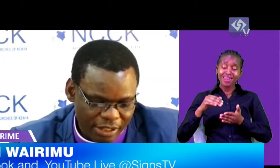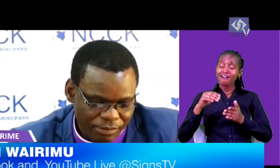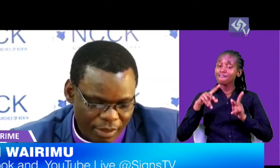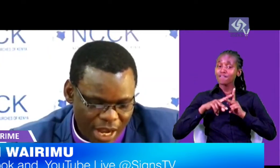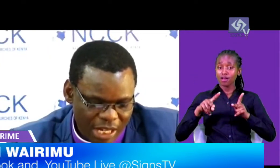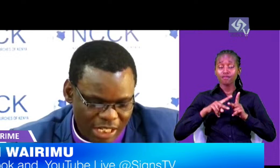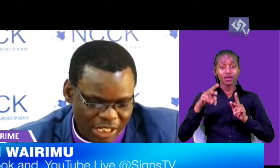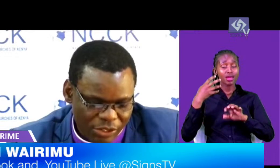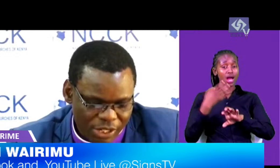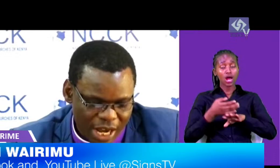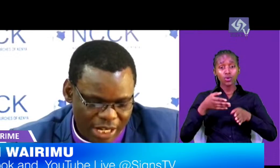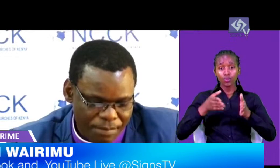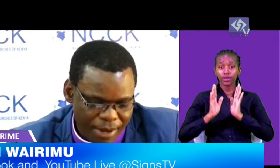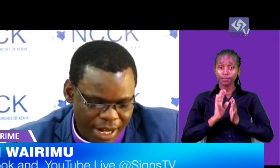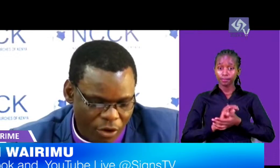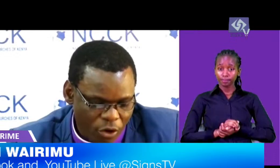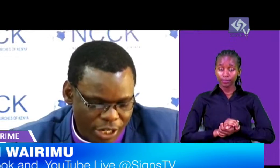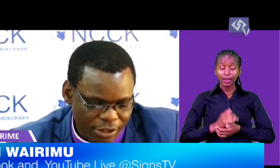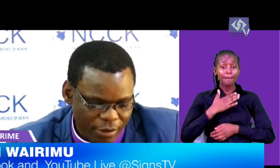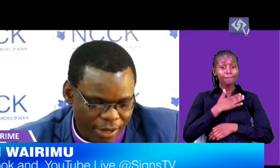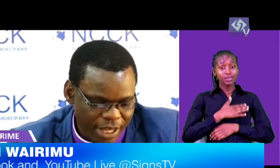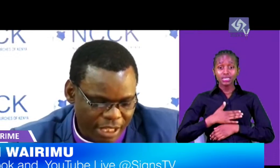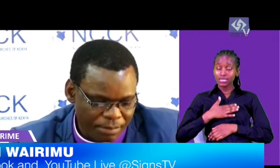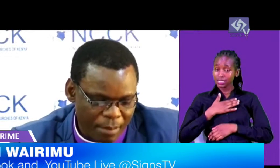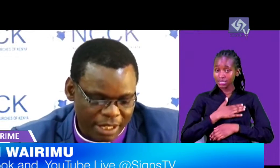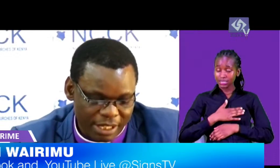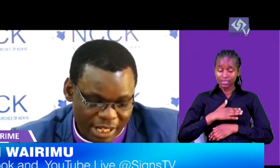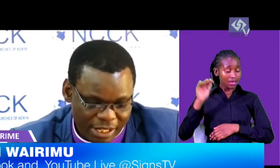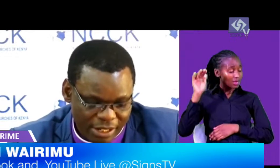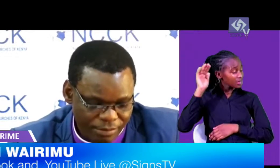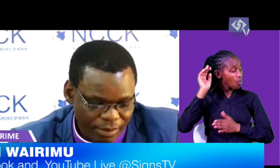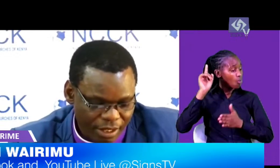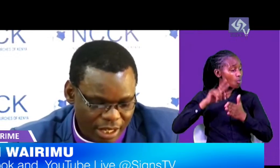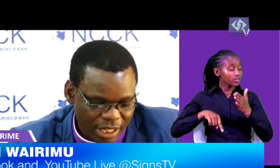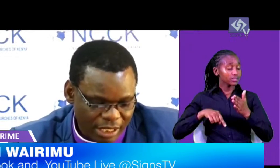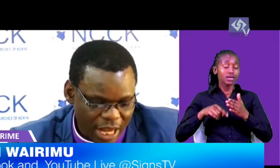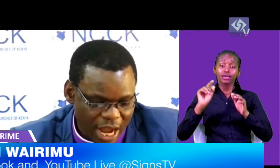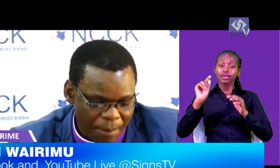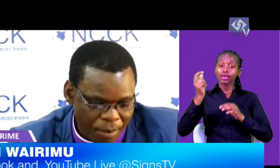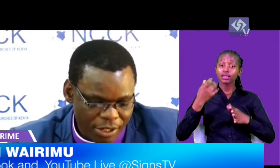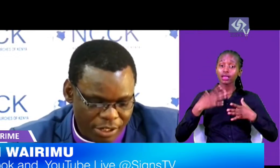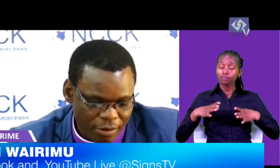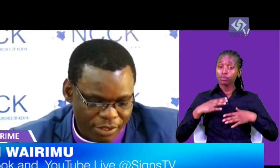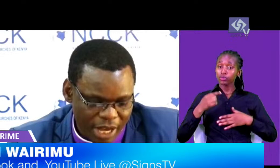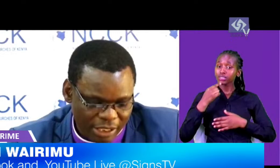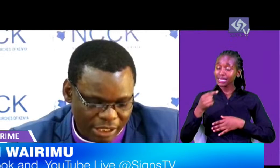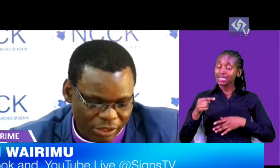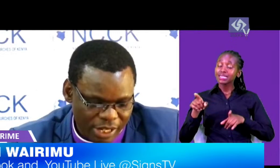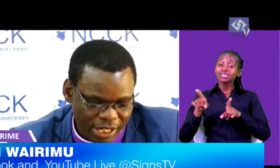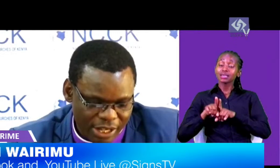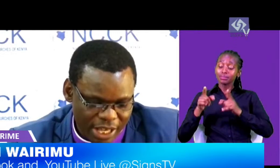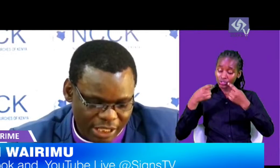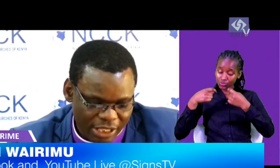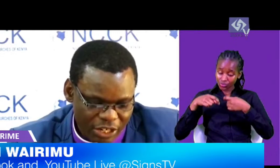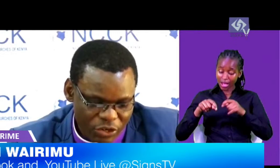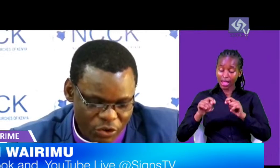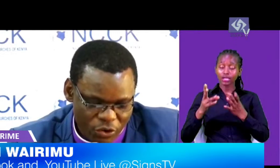Kenyans and institute an independent audit of Kenya's public debt. It is a point of justice to let Kenyans